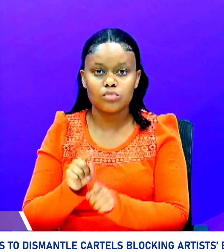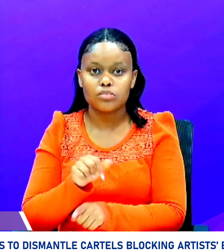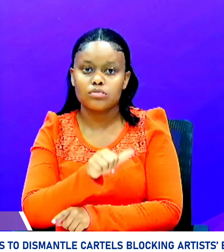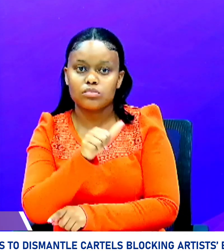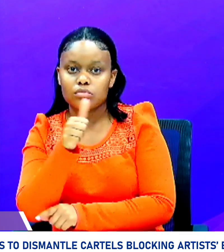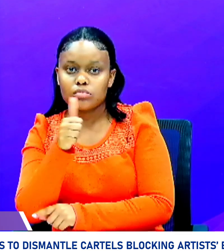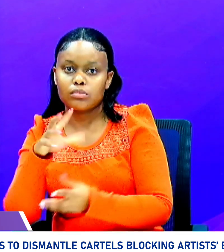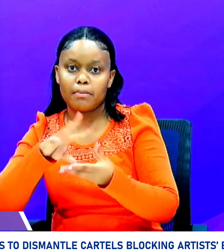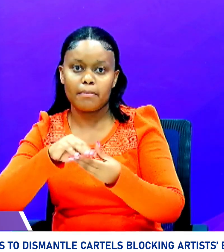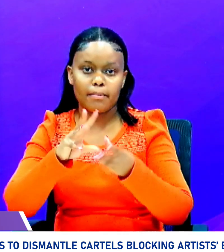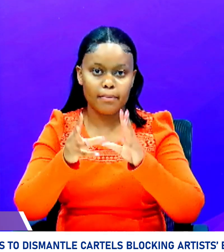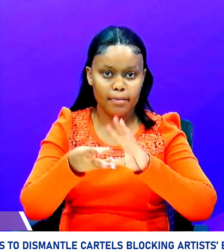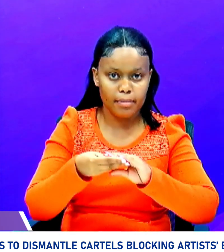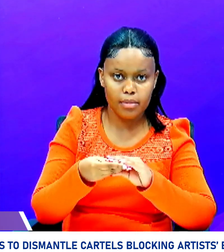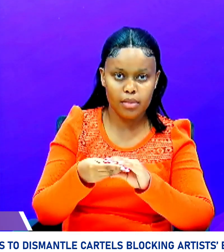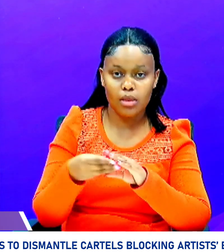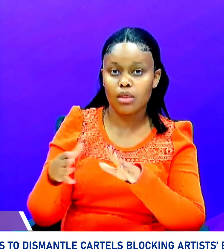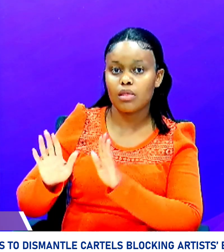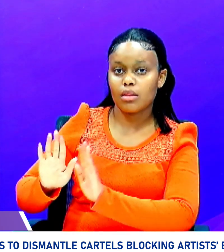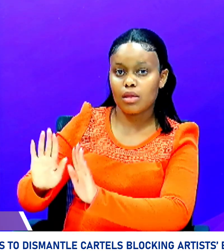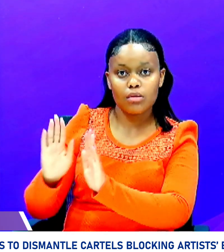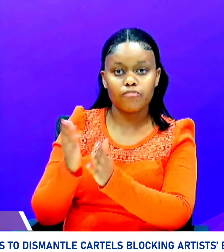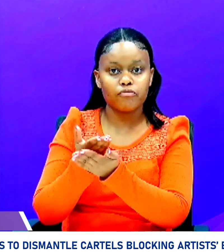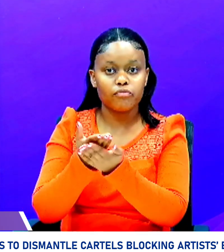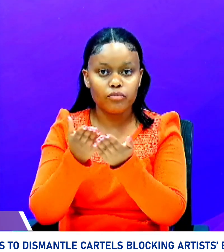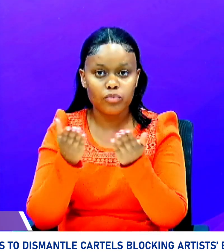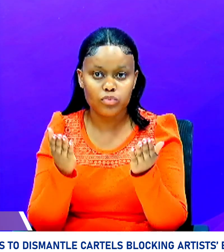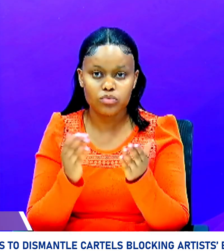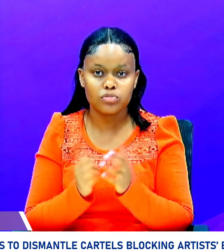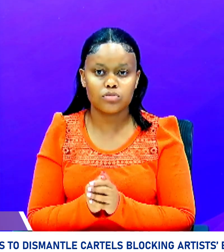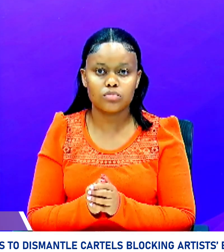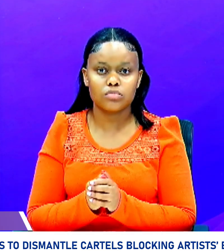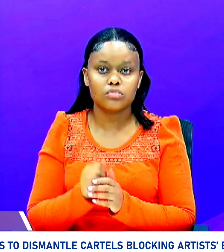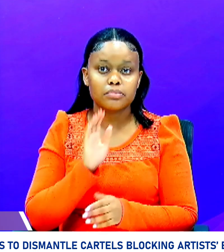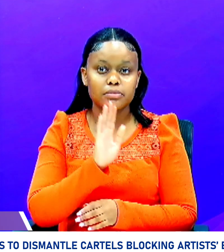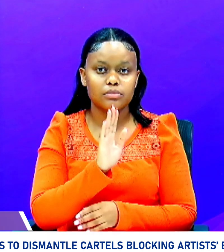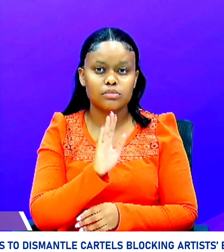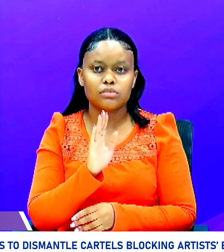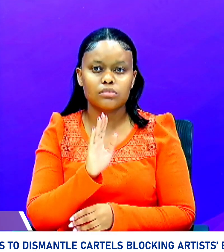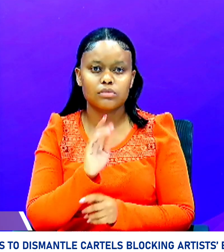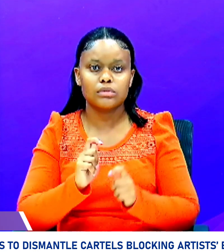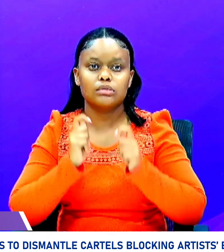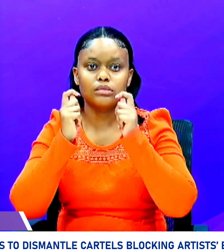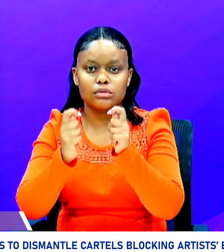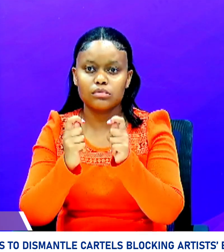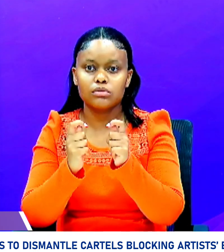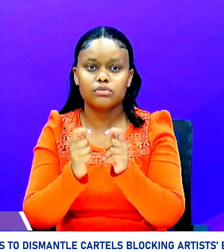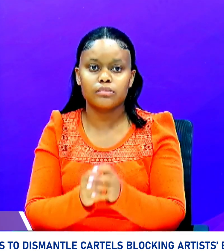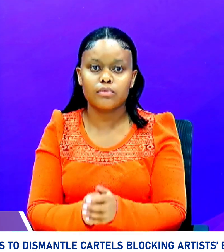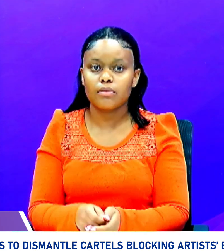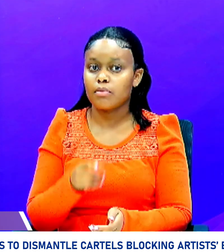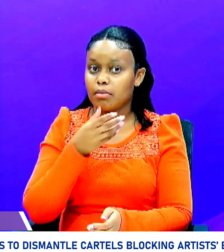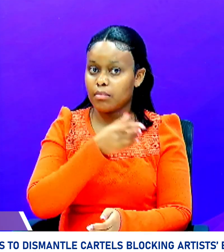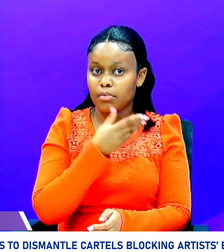Kindiki noted that cartels have for years siphoned billions from musicians, actors, and